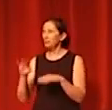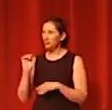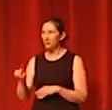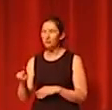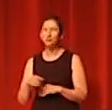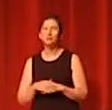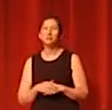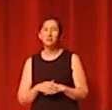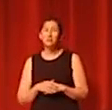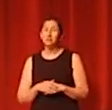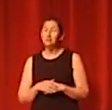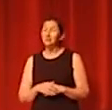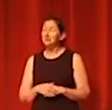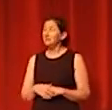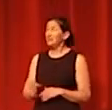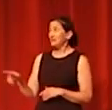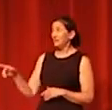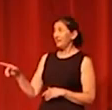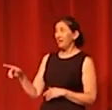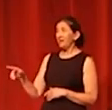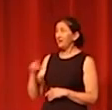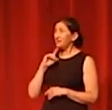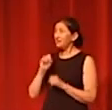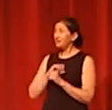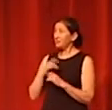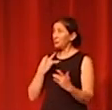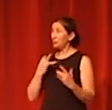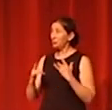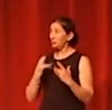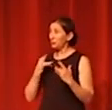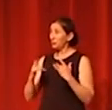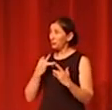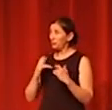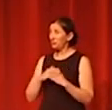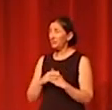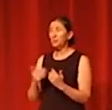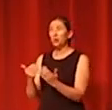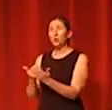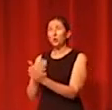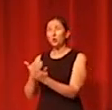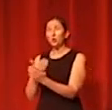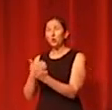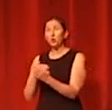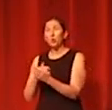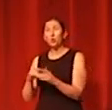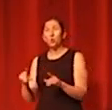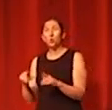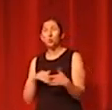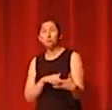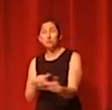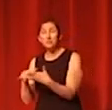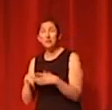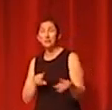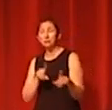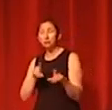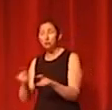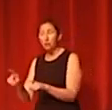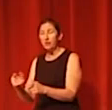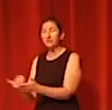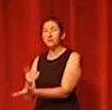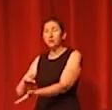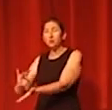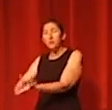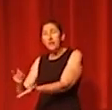a huge concern because with those new clinical trials, there's less representation of diverse participants. With